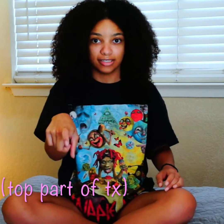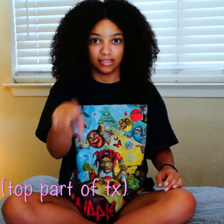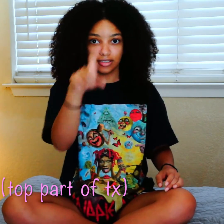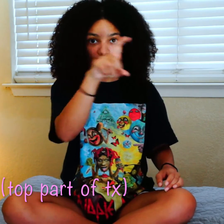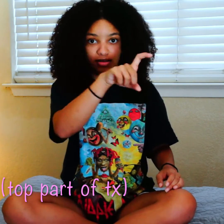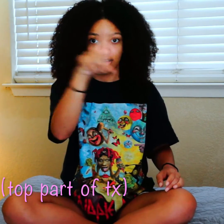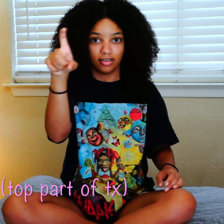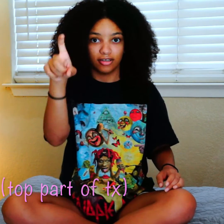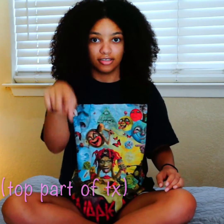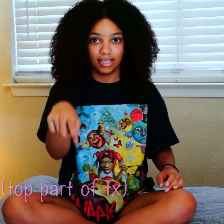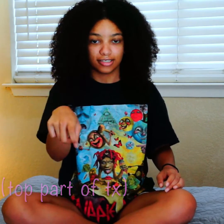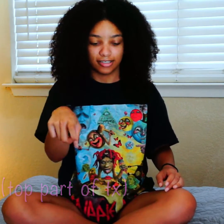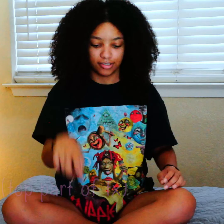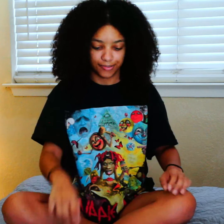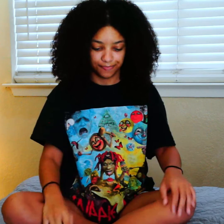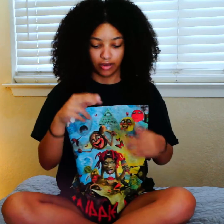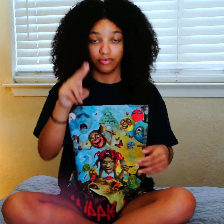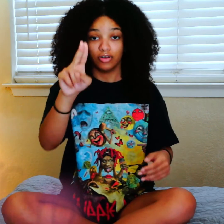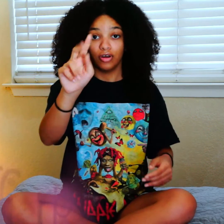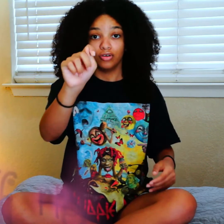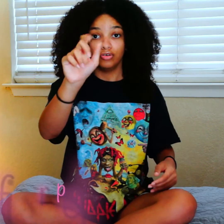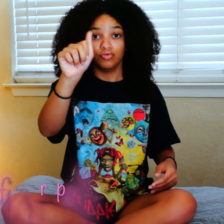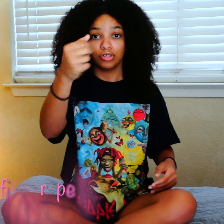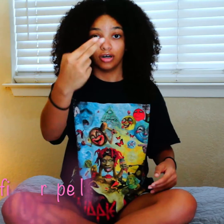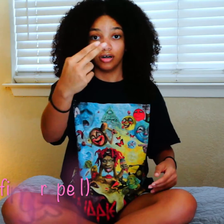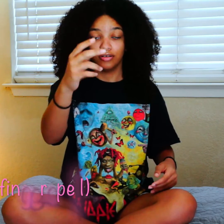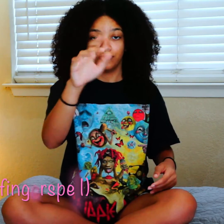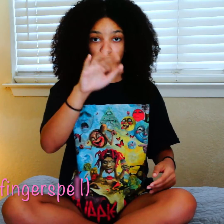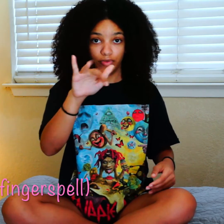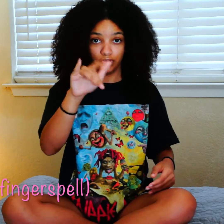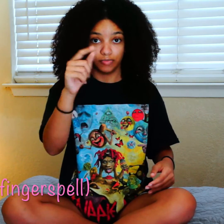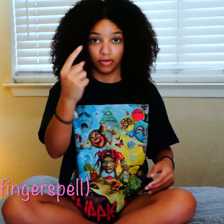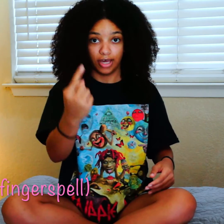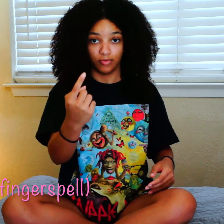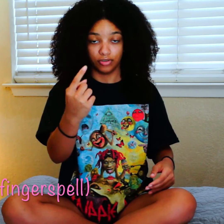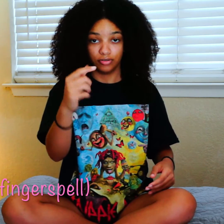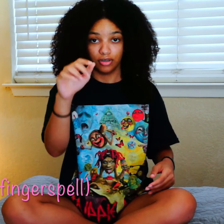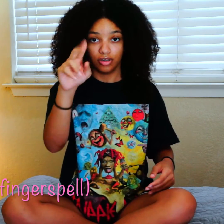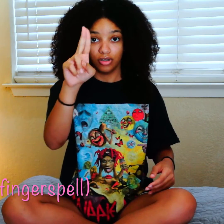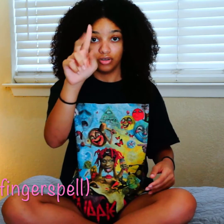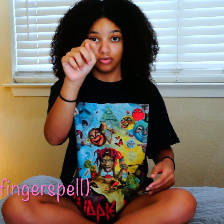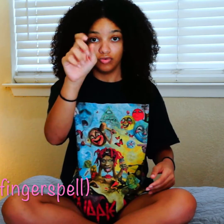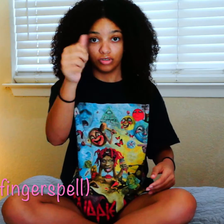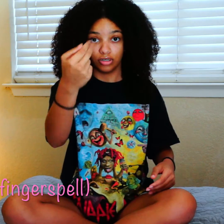Texas. Texas. Utah. You finger spell that one. Utah.